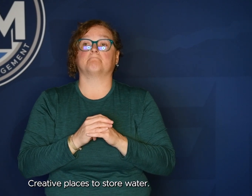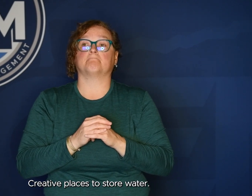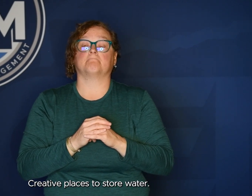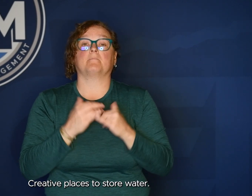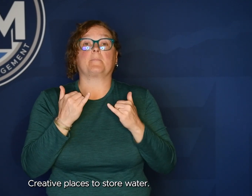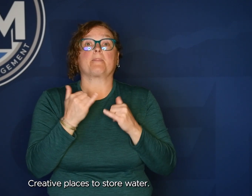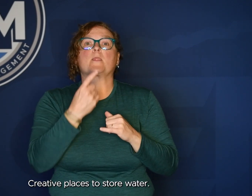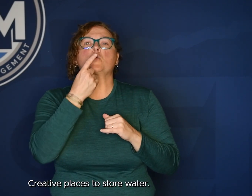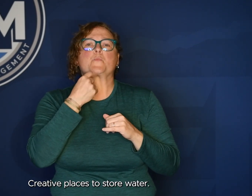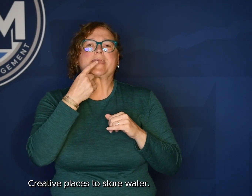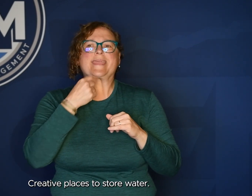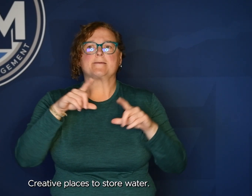Creative places to store water.